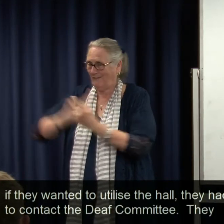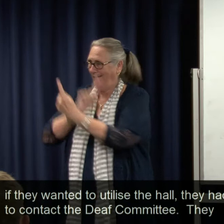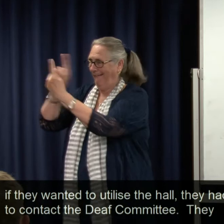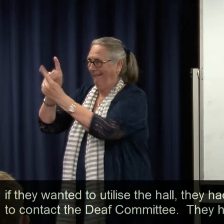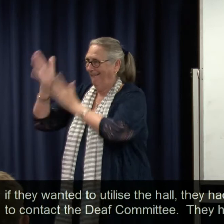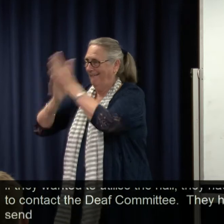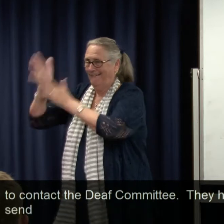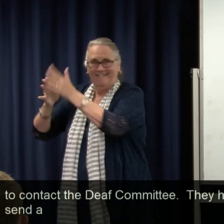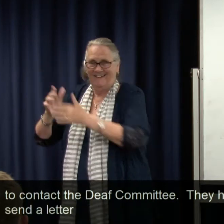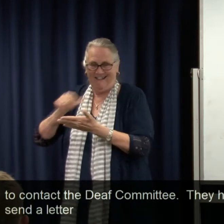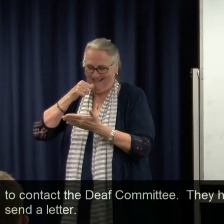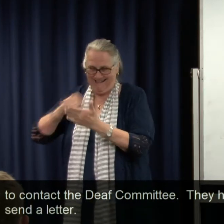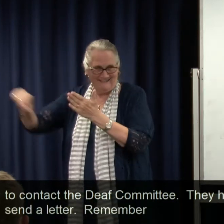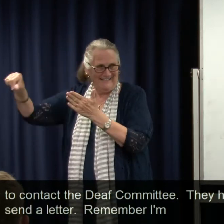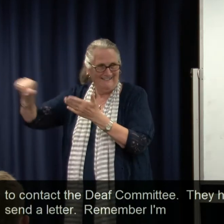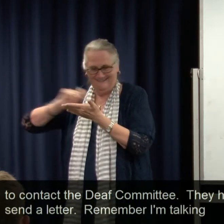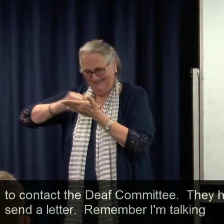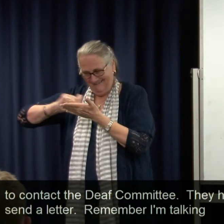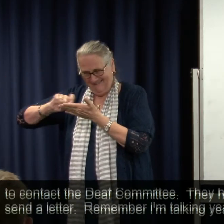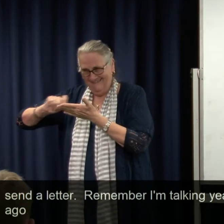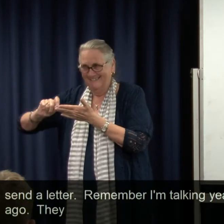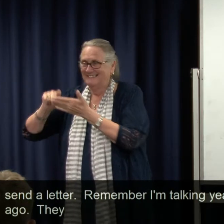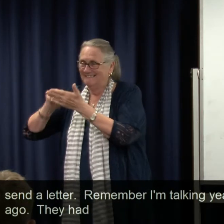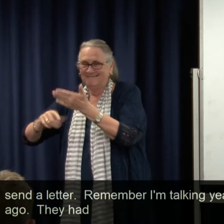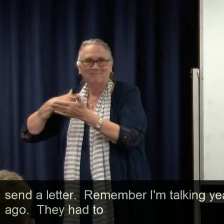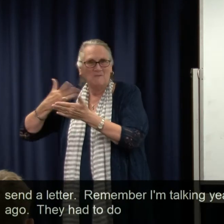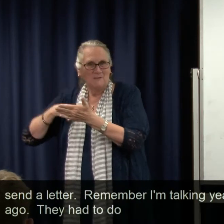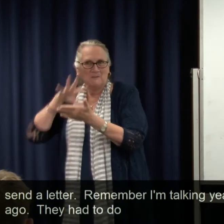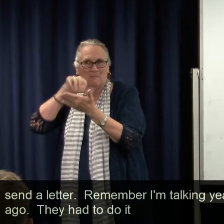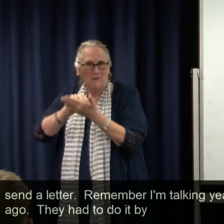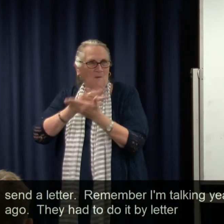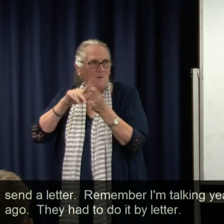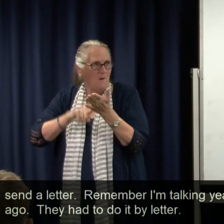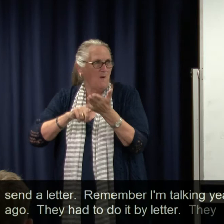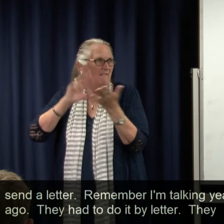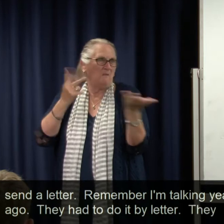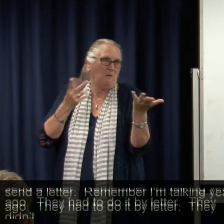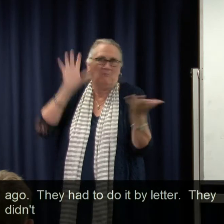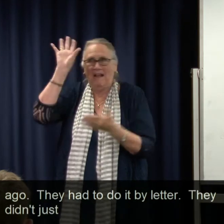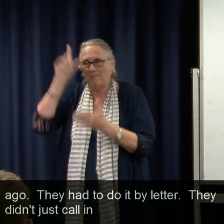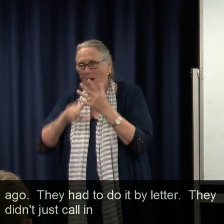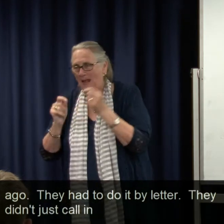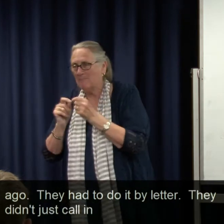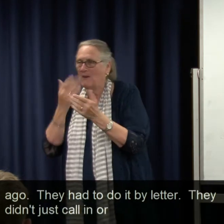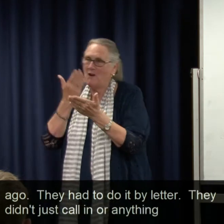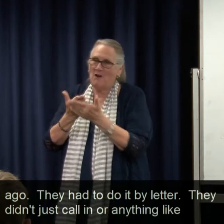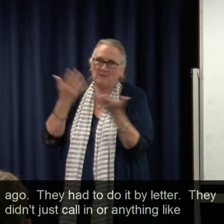years ago, they had to do it by letter. They didn't just call in or anything like that. And they had to inquire a booking for the hall, whether